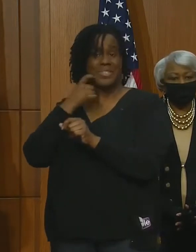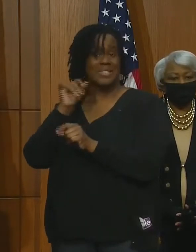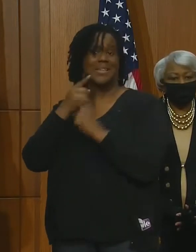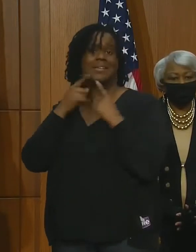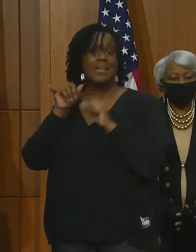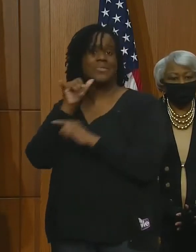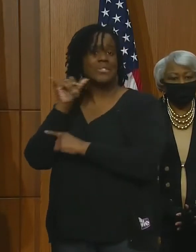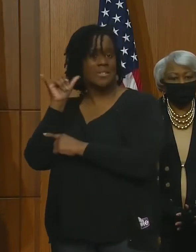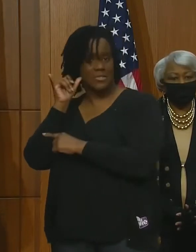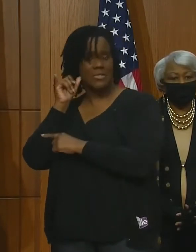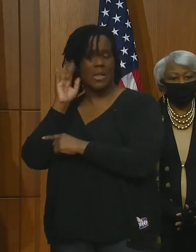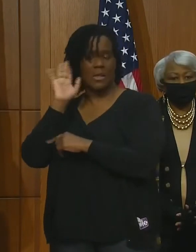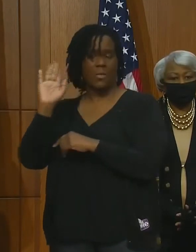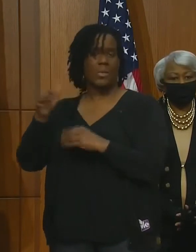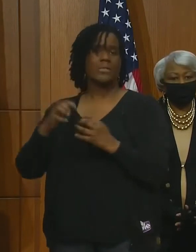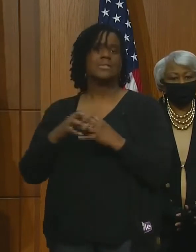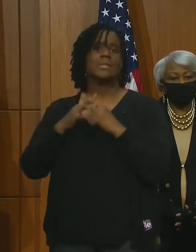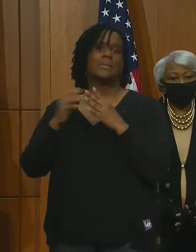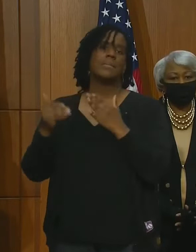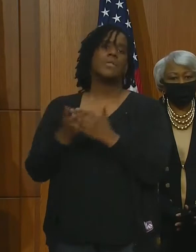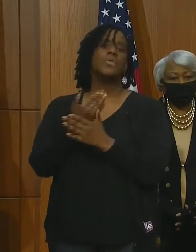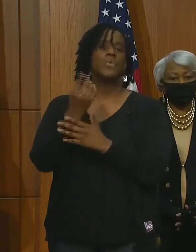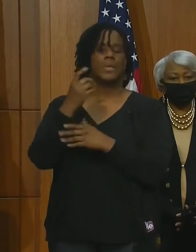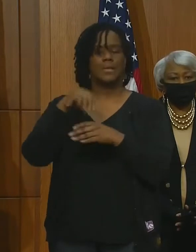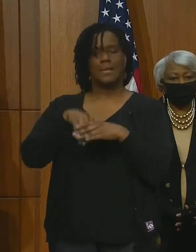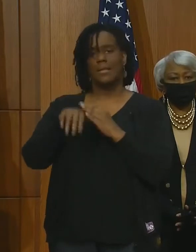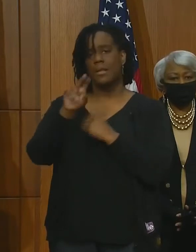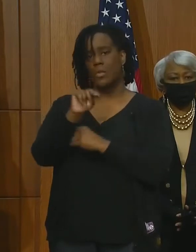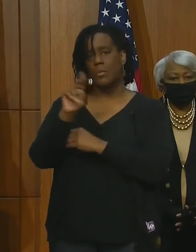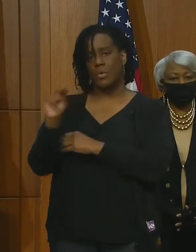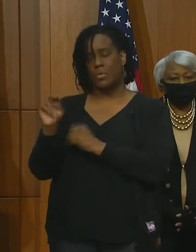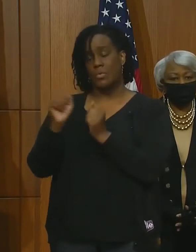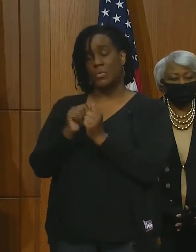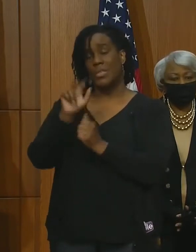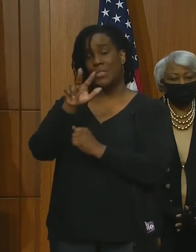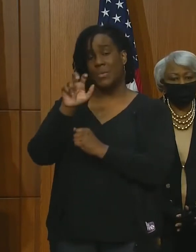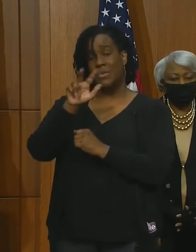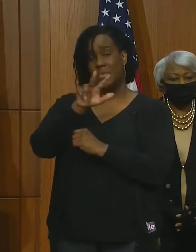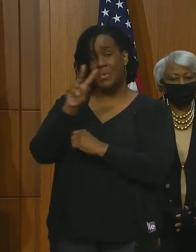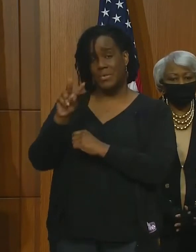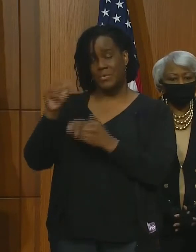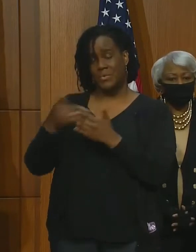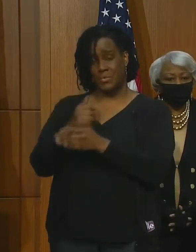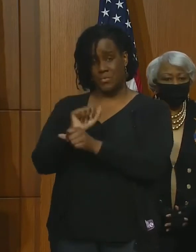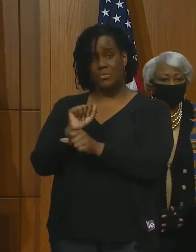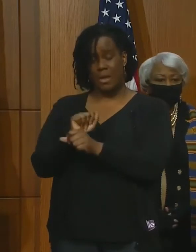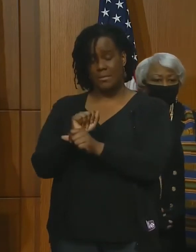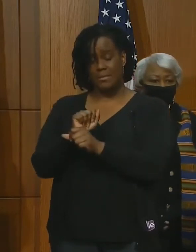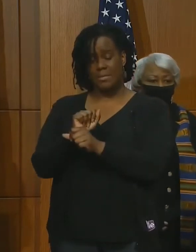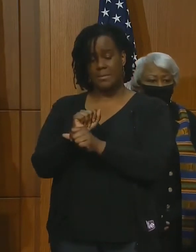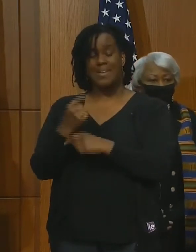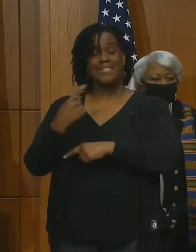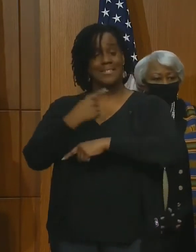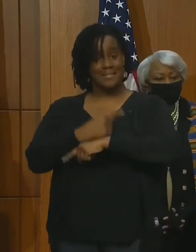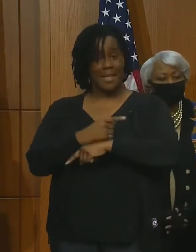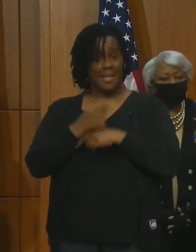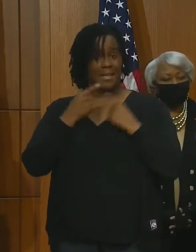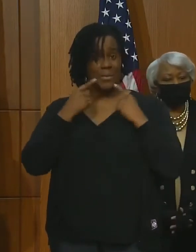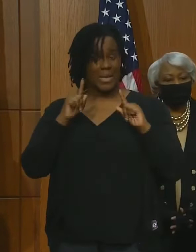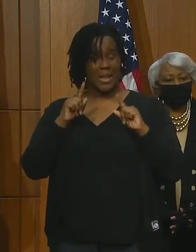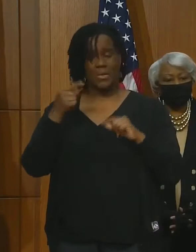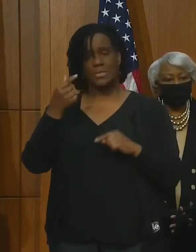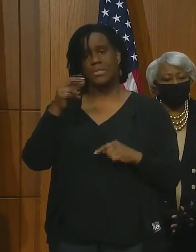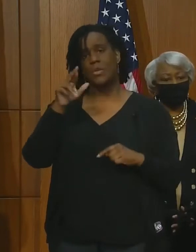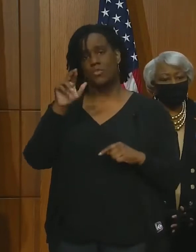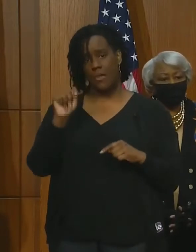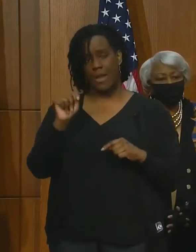in Newport News with 332 new jobs. And today we announced a grant program to